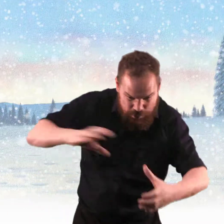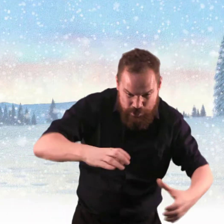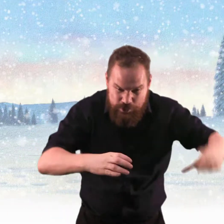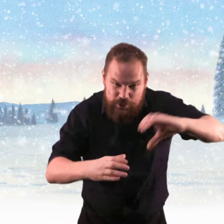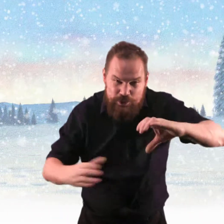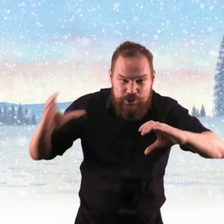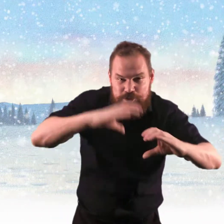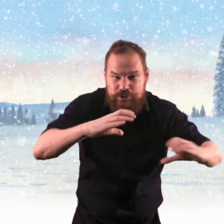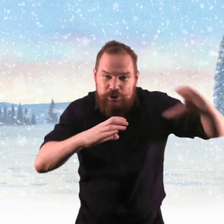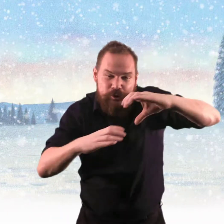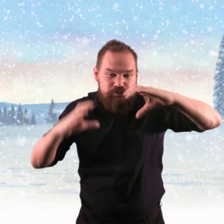on top.